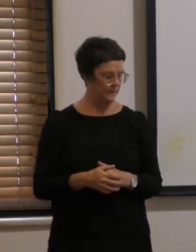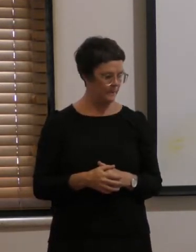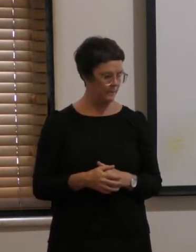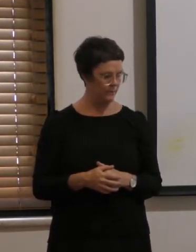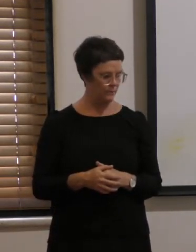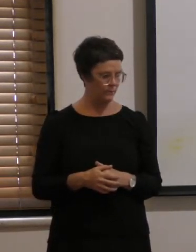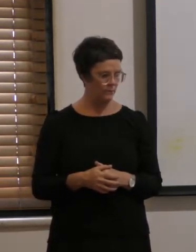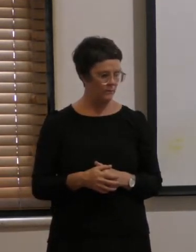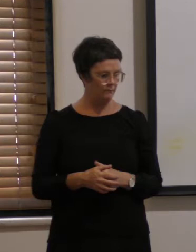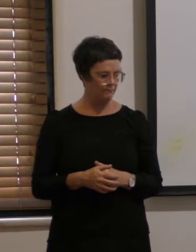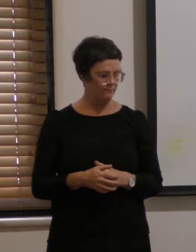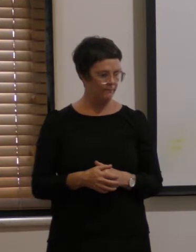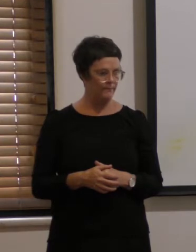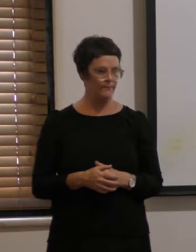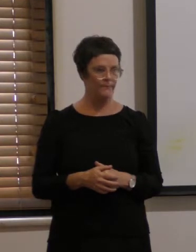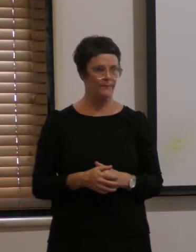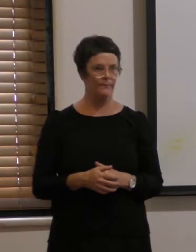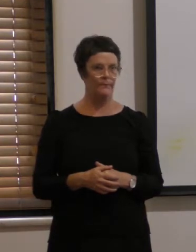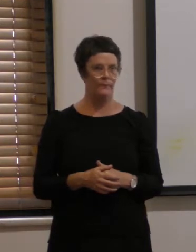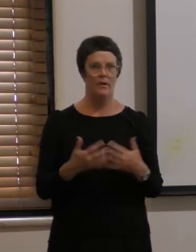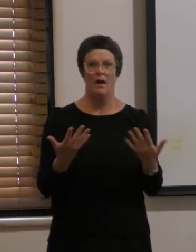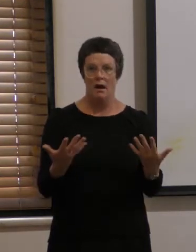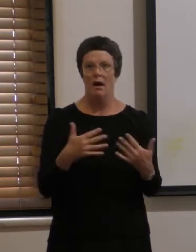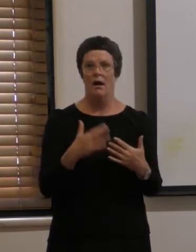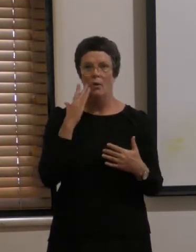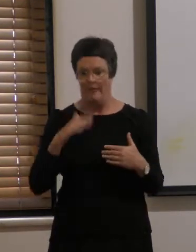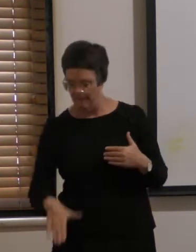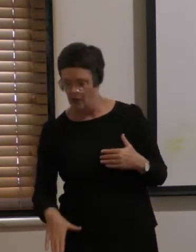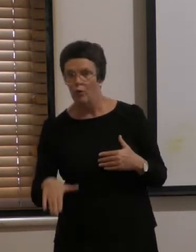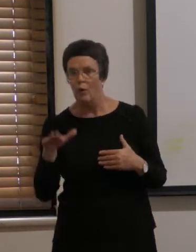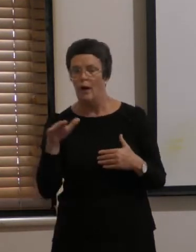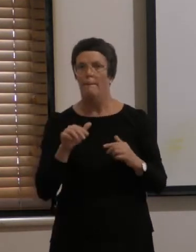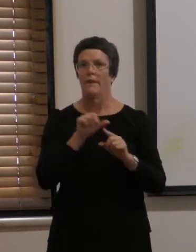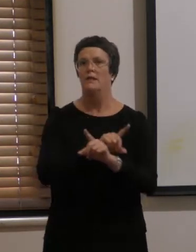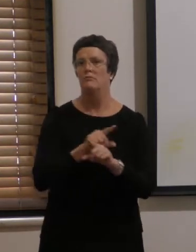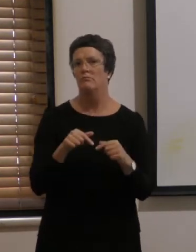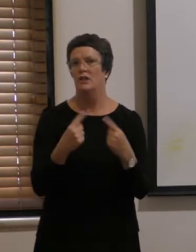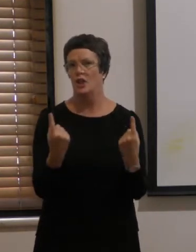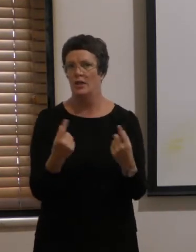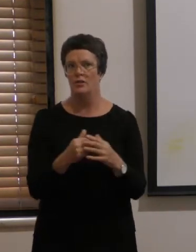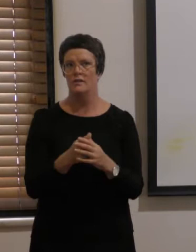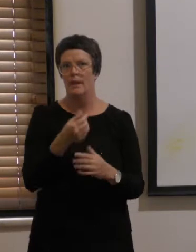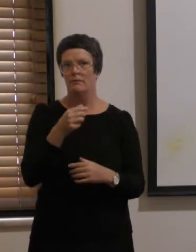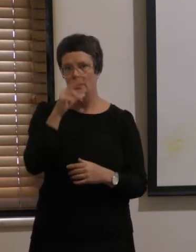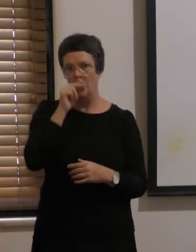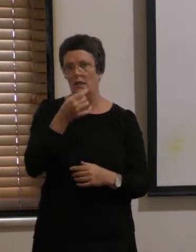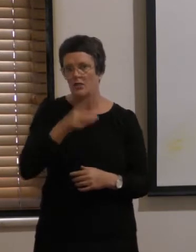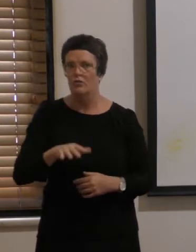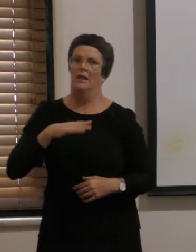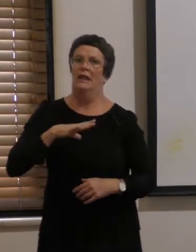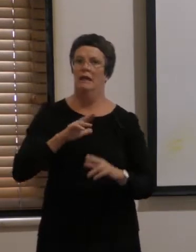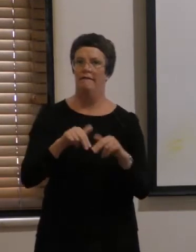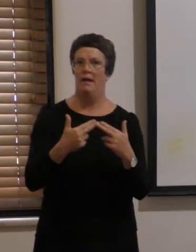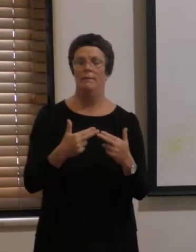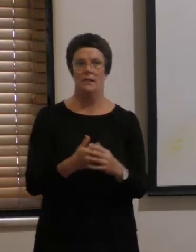and their experience. But obviously that changes as the kids grow older. The direct experience is represented at